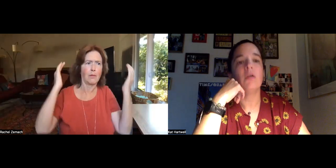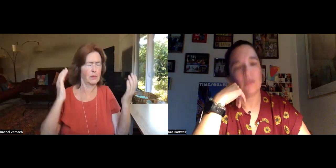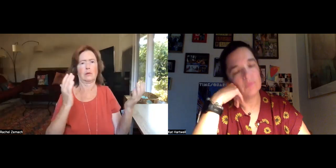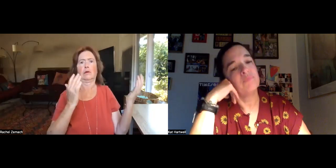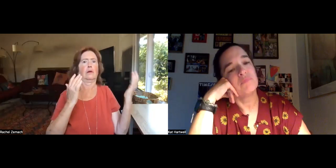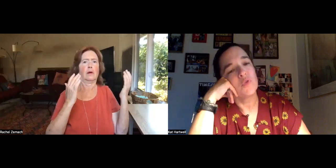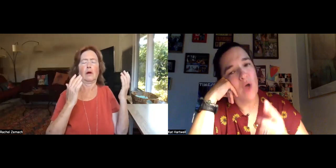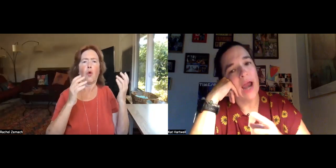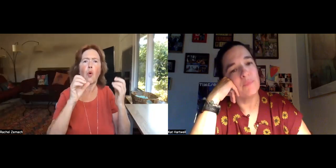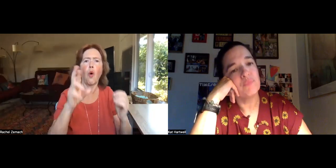overwhelmed Right. or